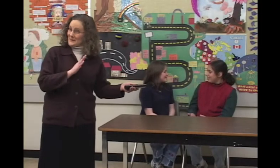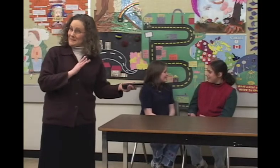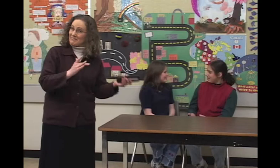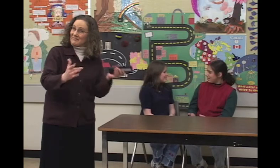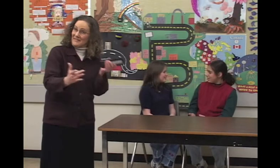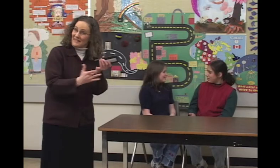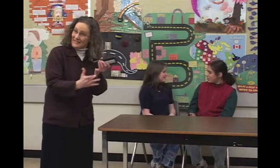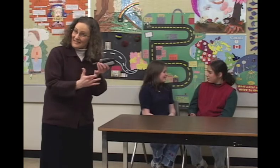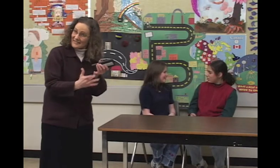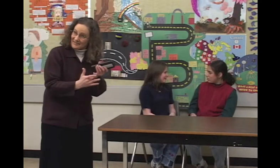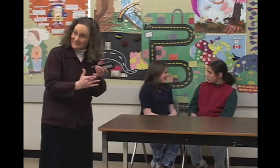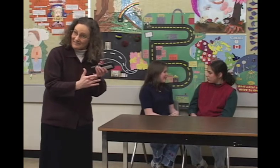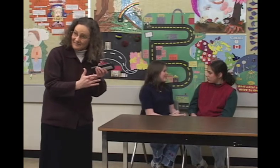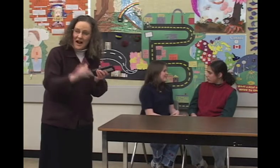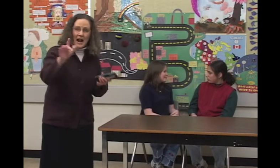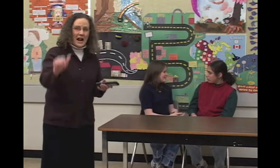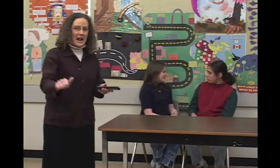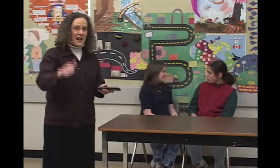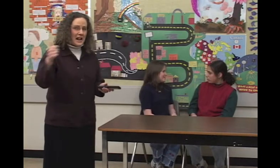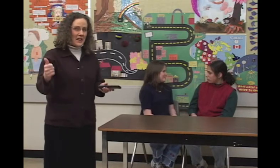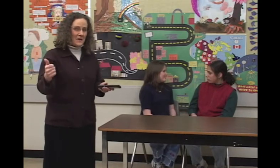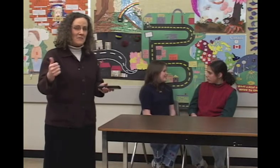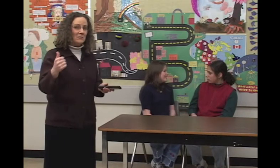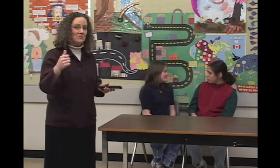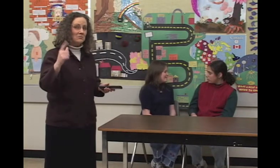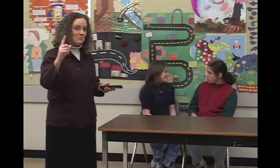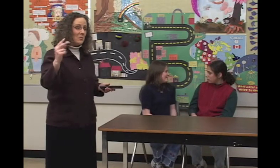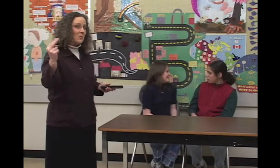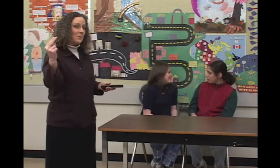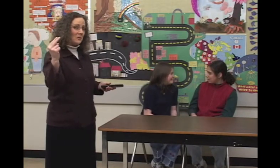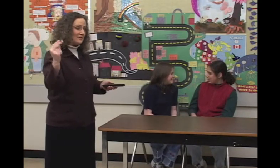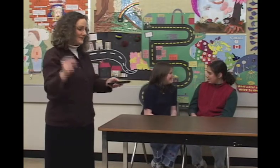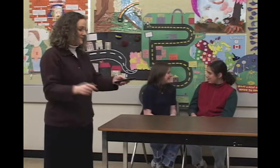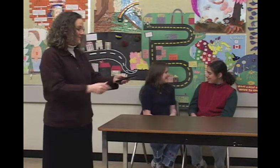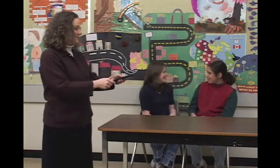And this is another example of the advanced technology that we use at school.